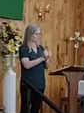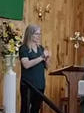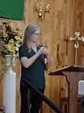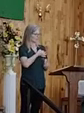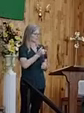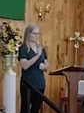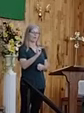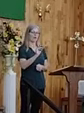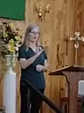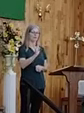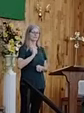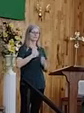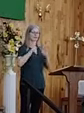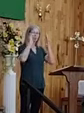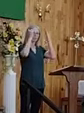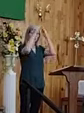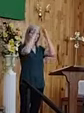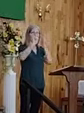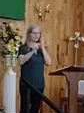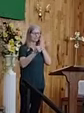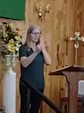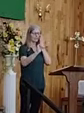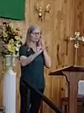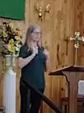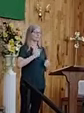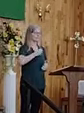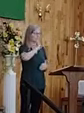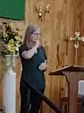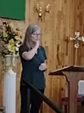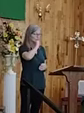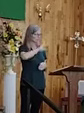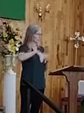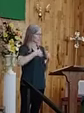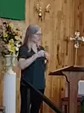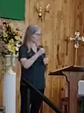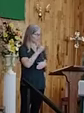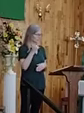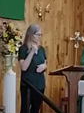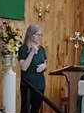Francis, our Pope, Thomas, our Bishop, and all the clergy.